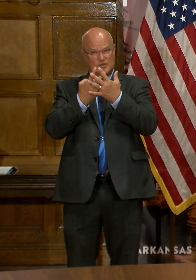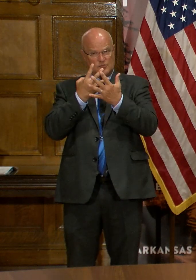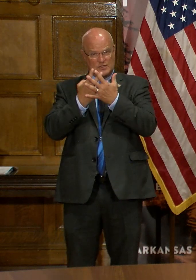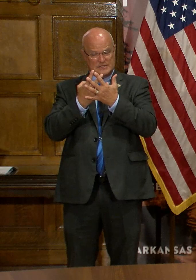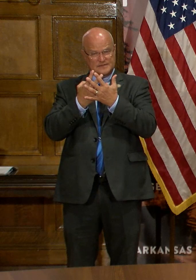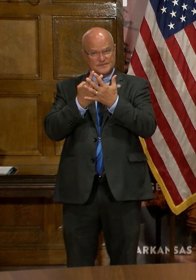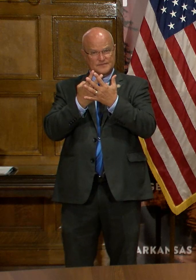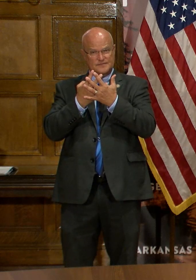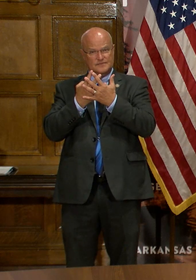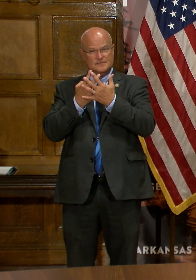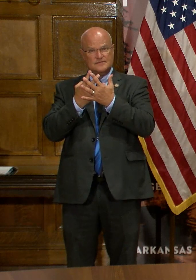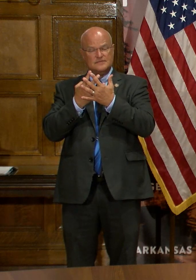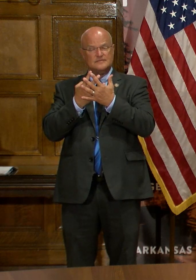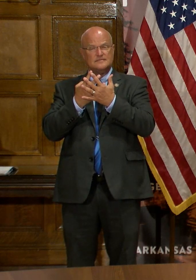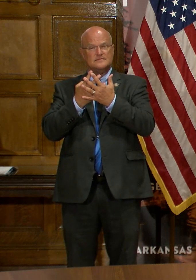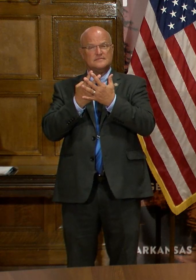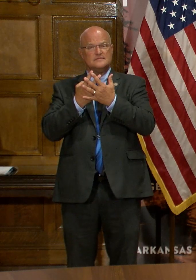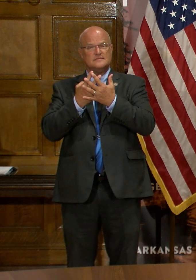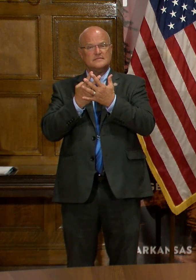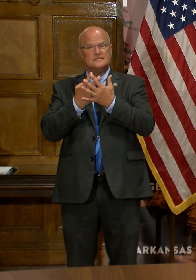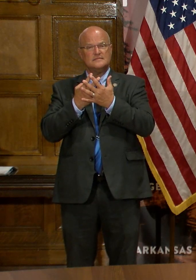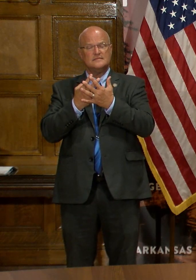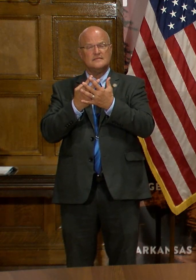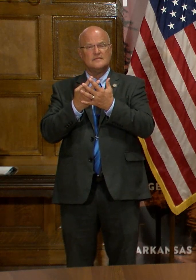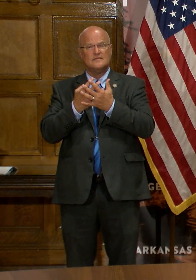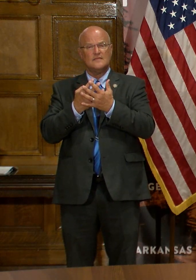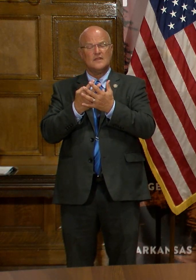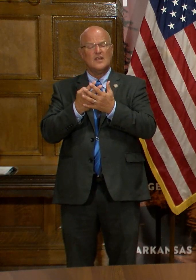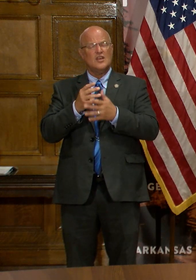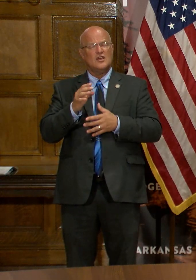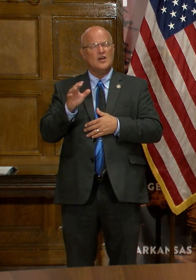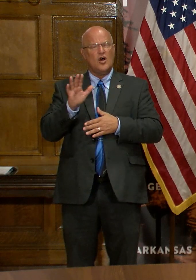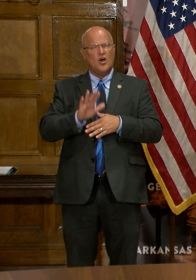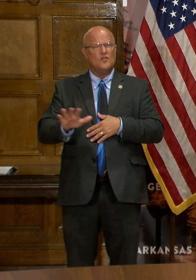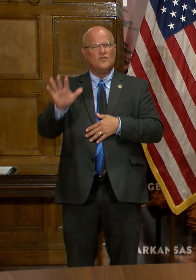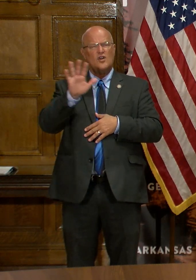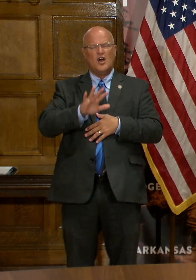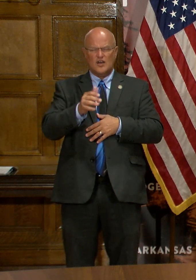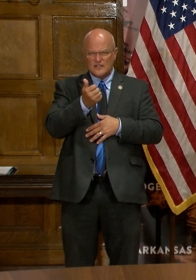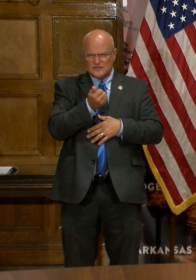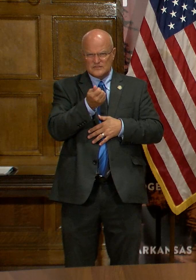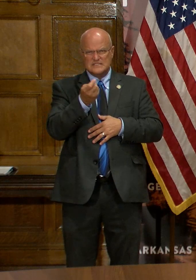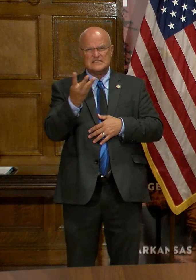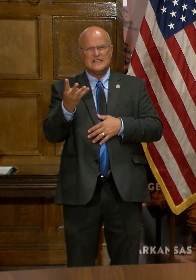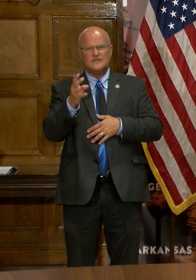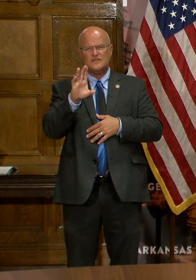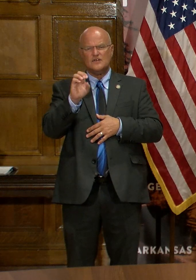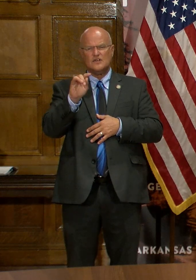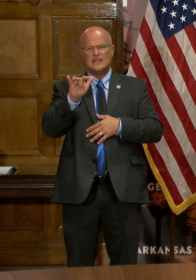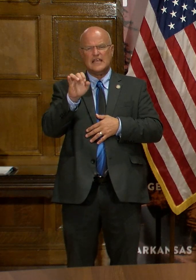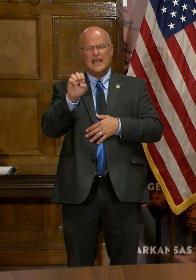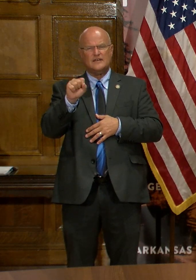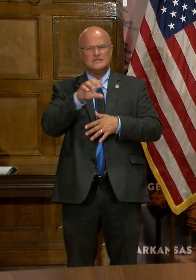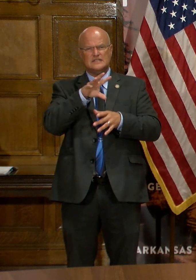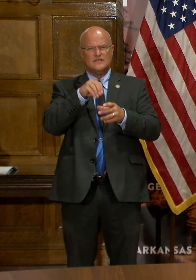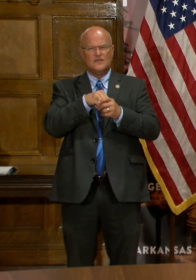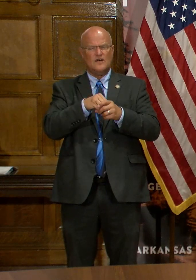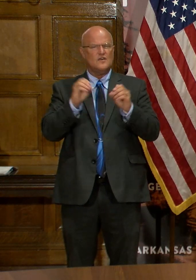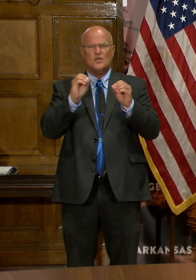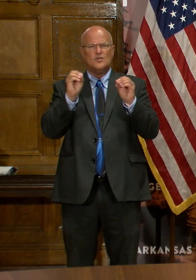correctional facility, and overall there were several counties involved,